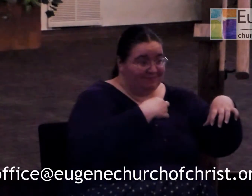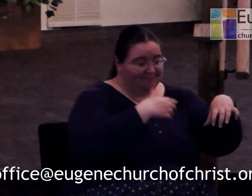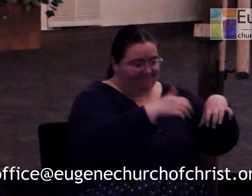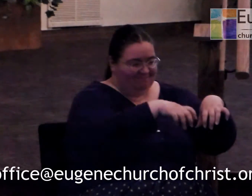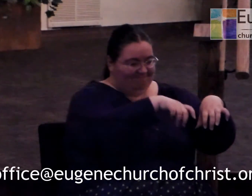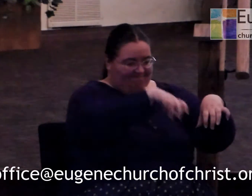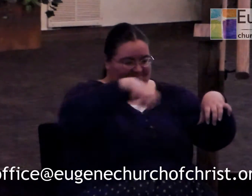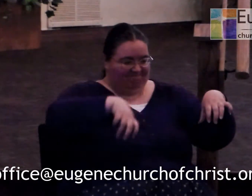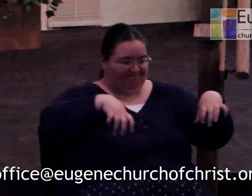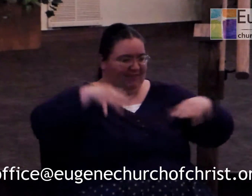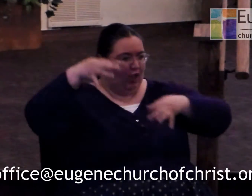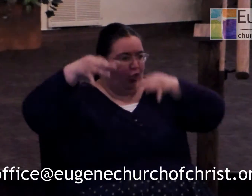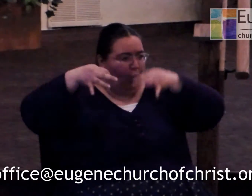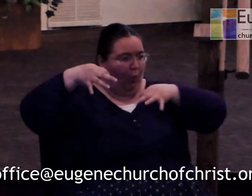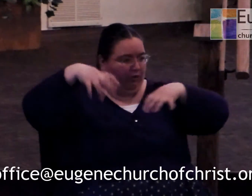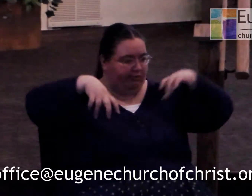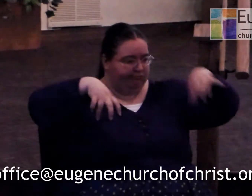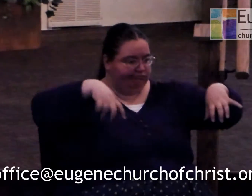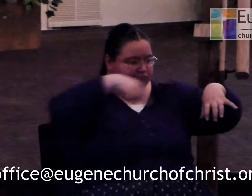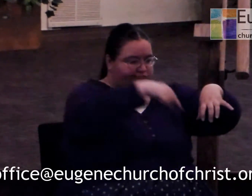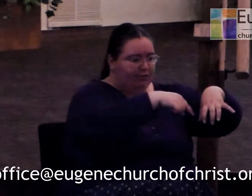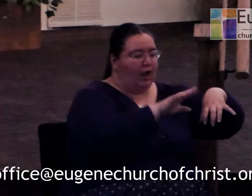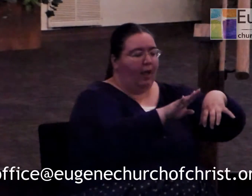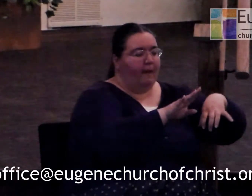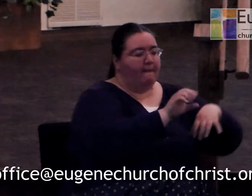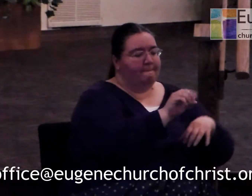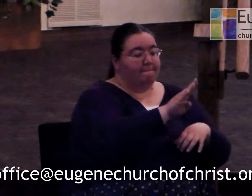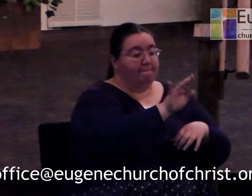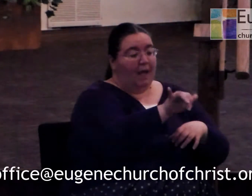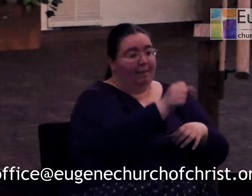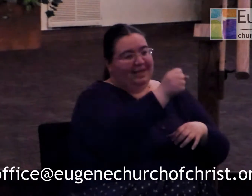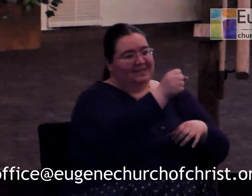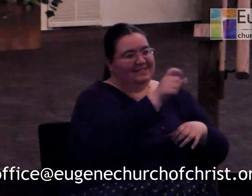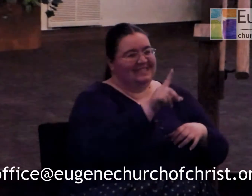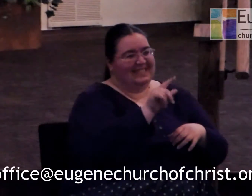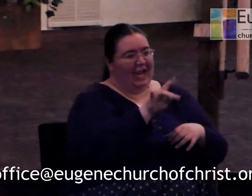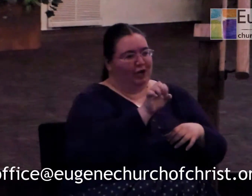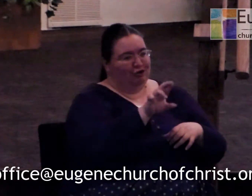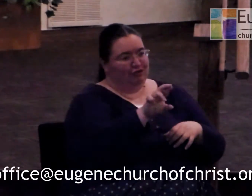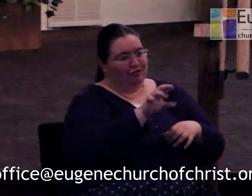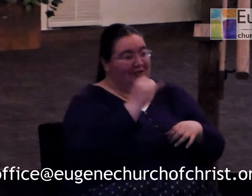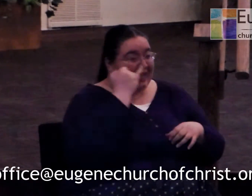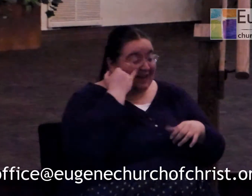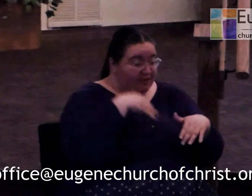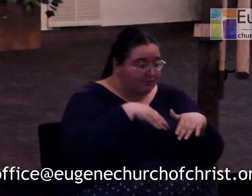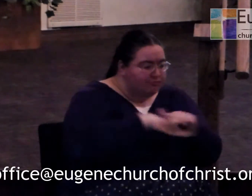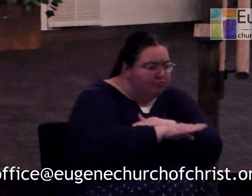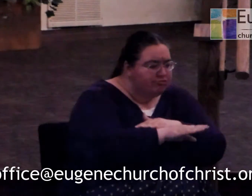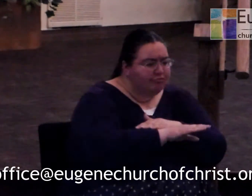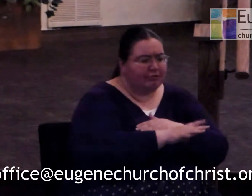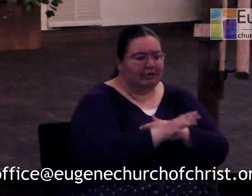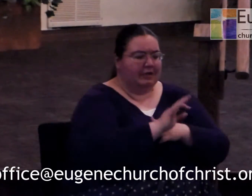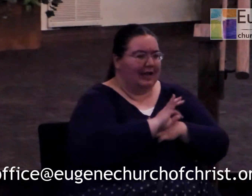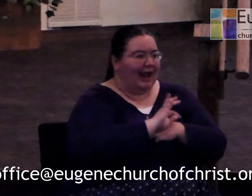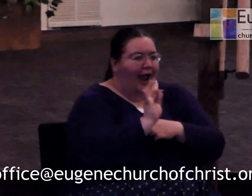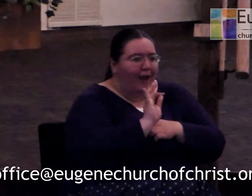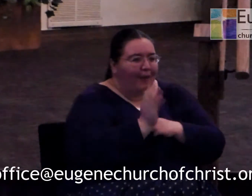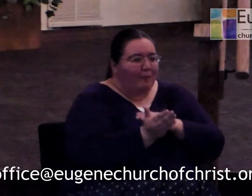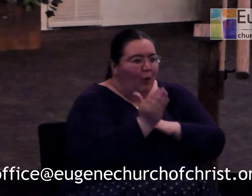Diner at 7 on any weekday morning, you would find tables full of people discussing local politics and everything that was going on, all that stuff. And everybody who was